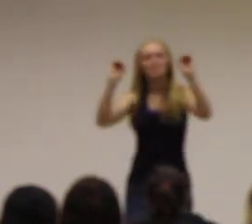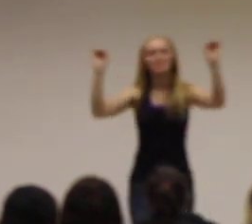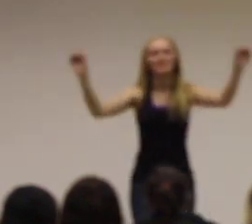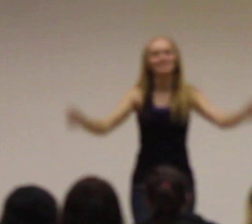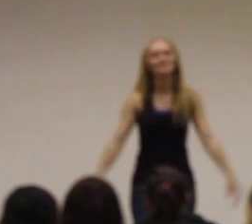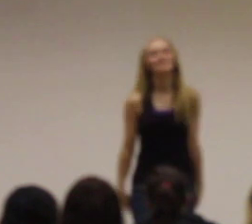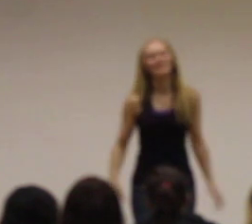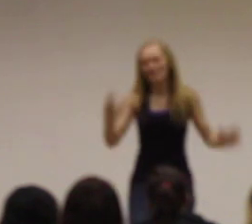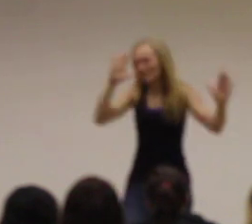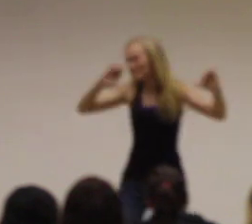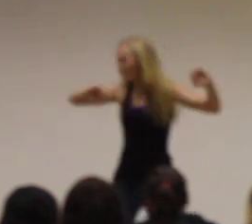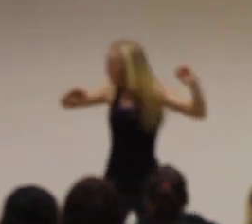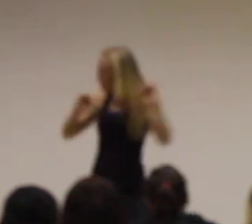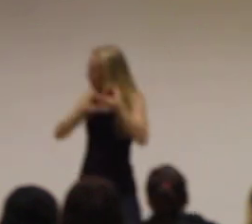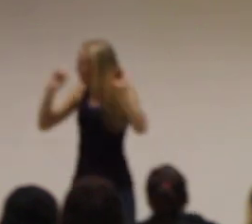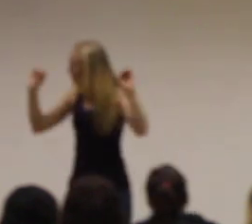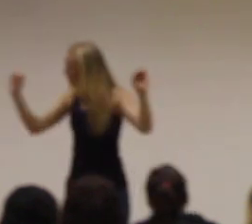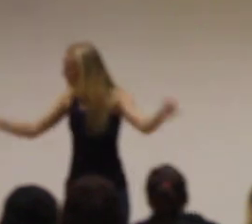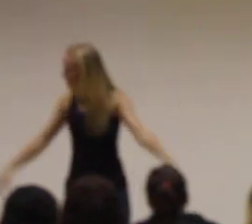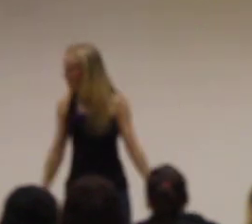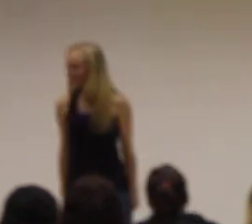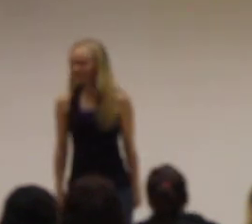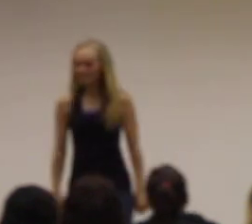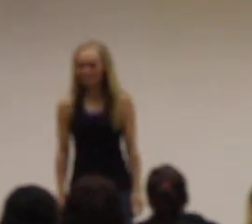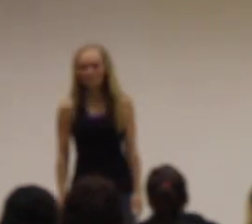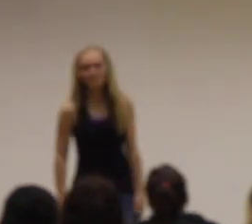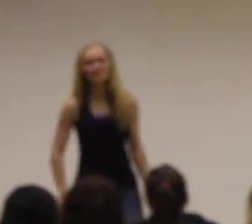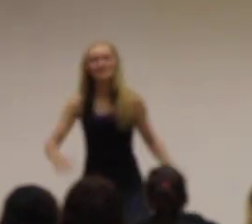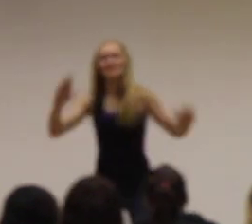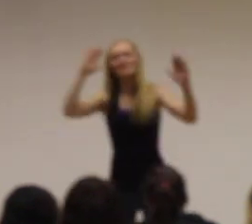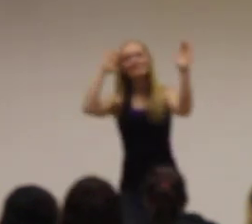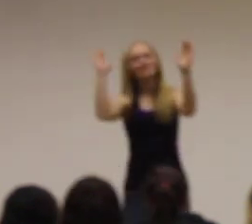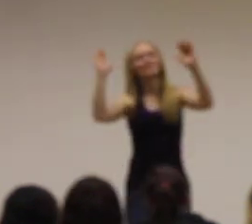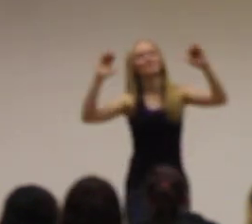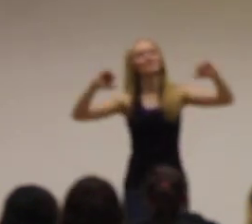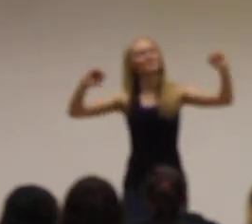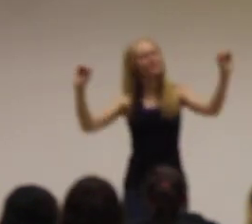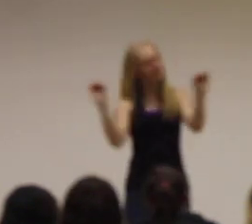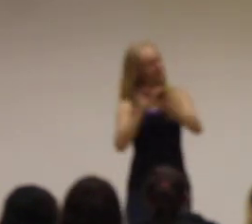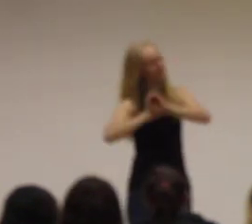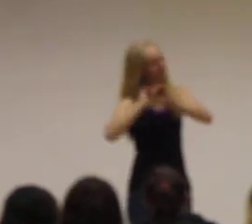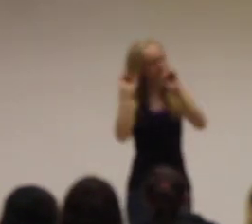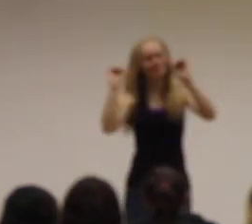hopeless Oh, let it do, you're hopeless